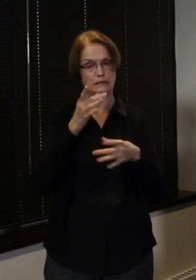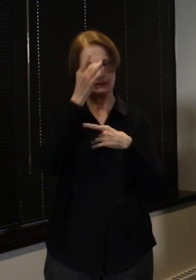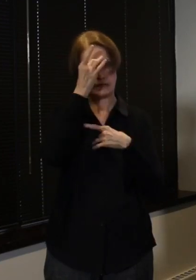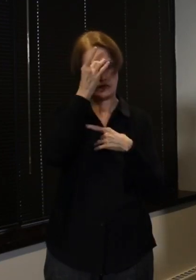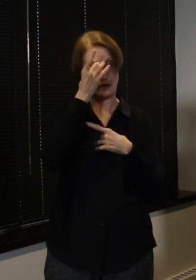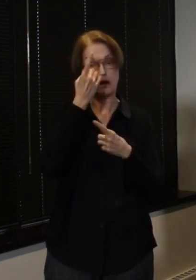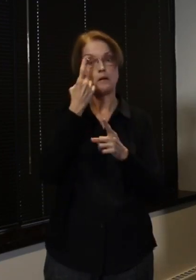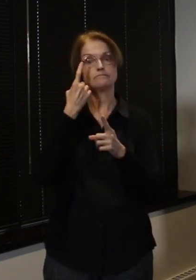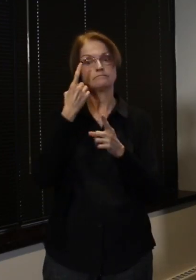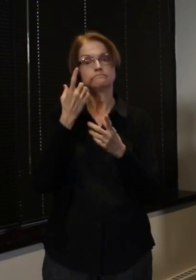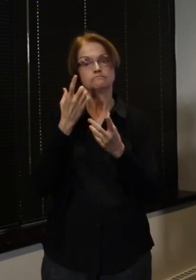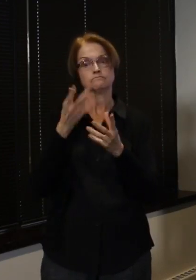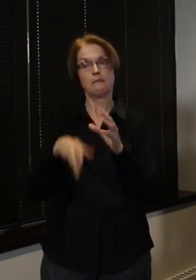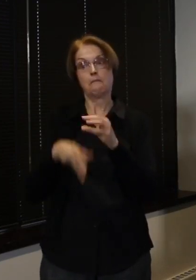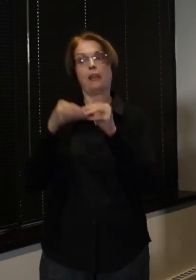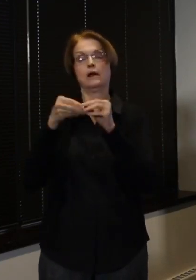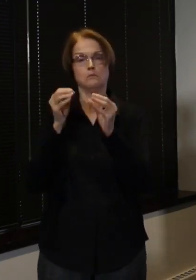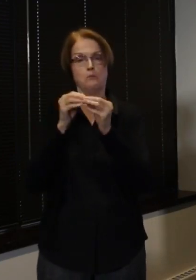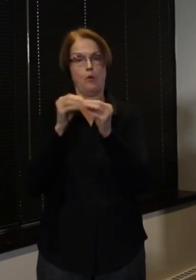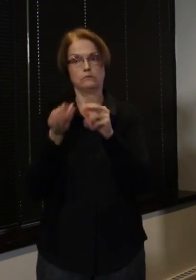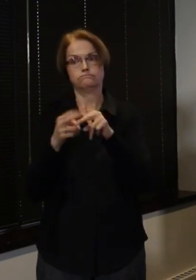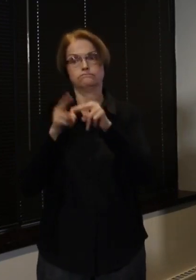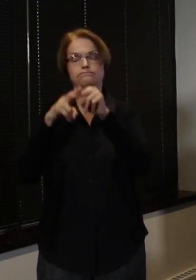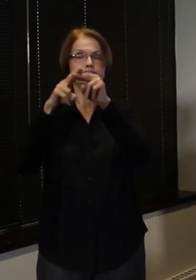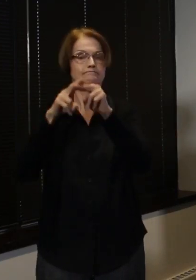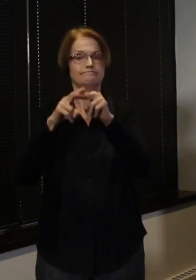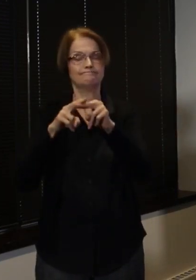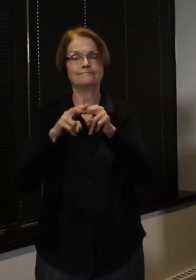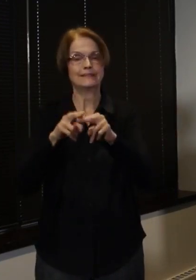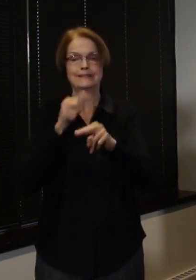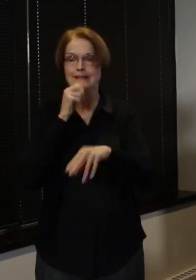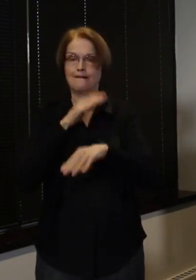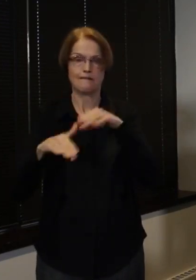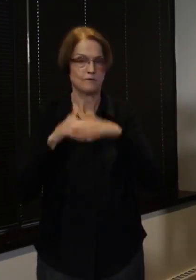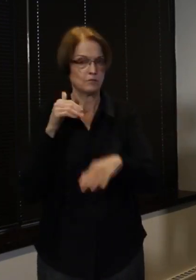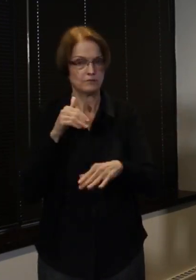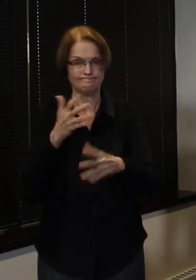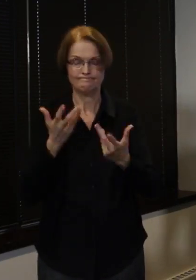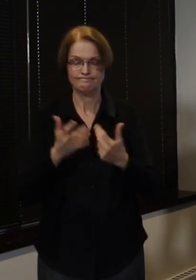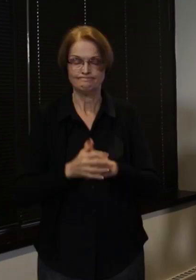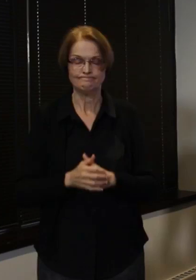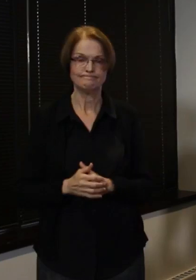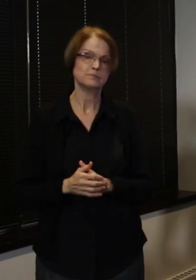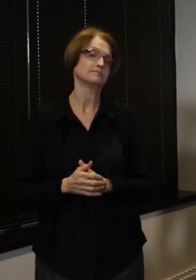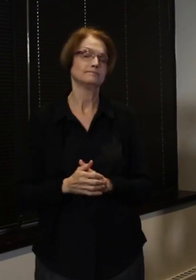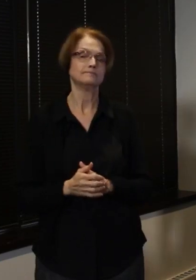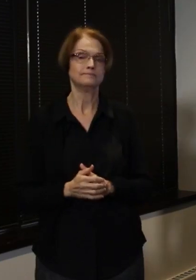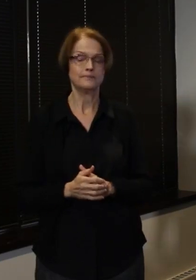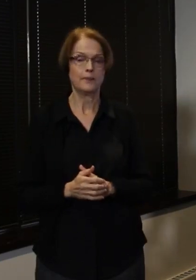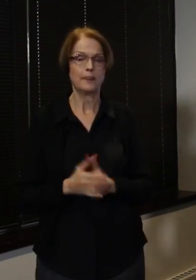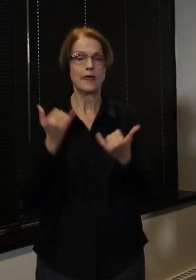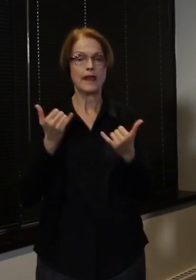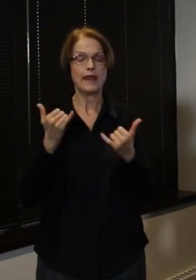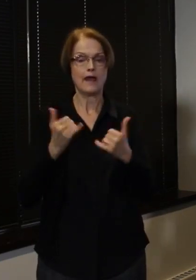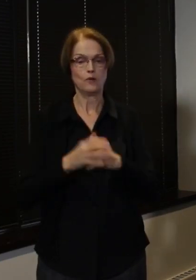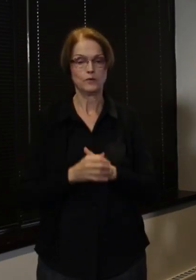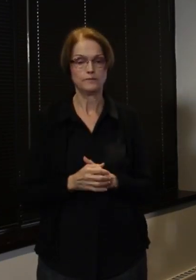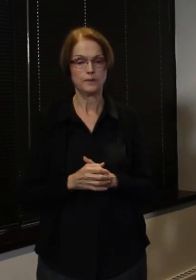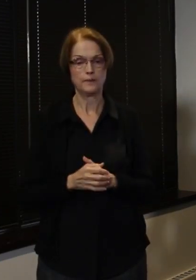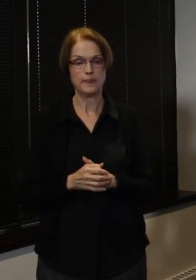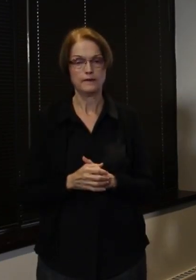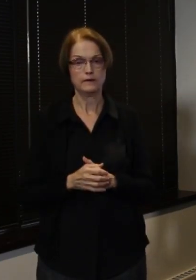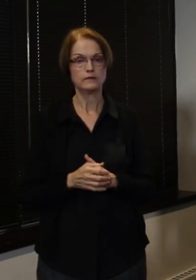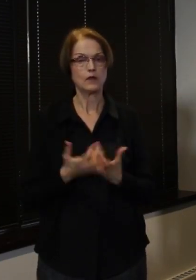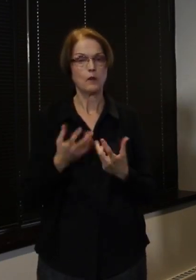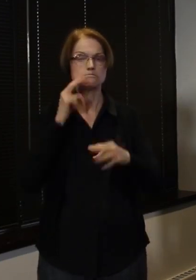whole lot of feeling of comfort. So then we take a look at how do we model this out